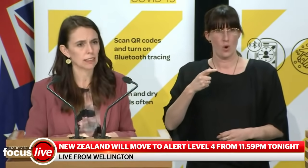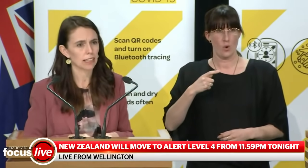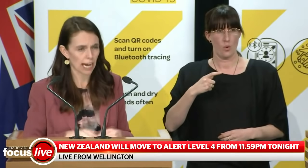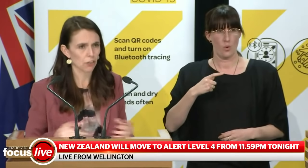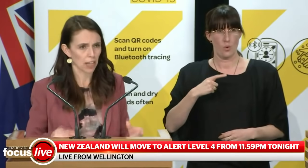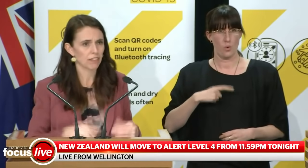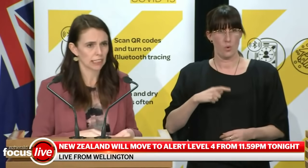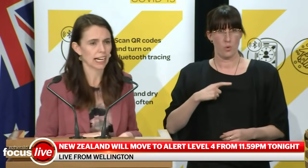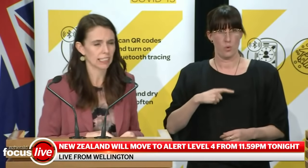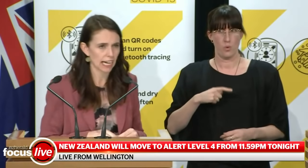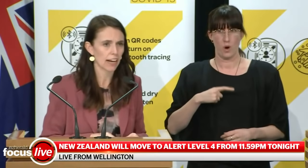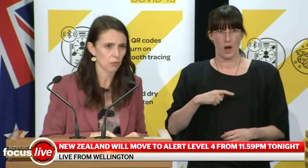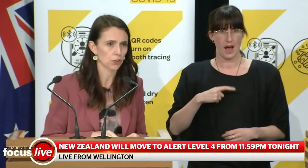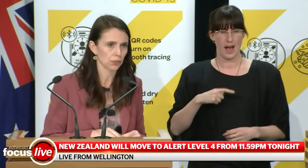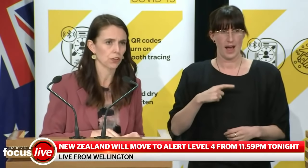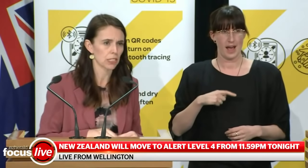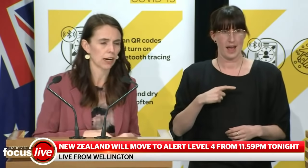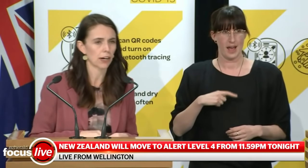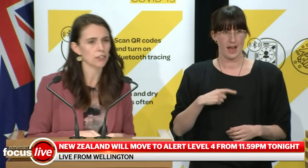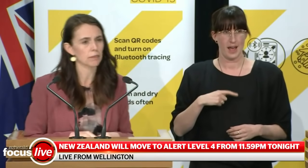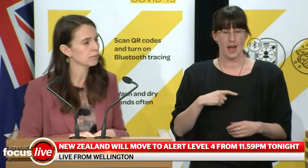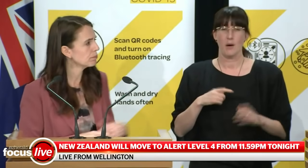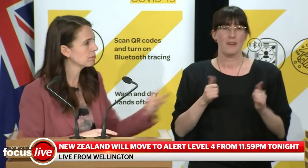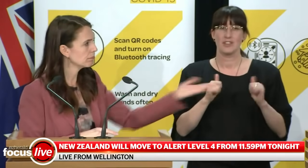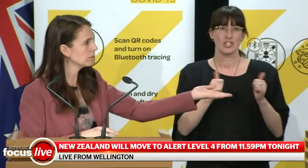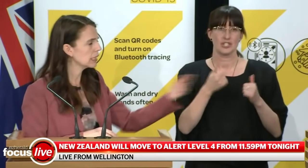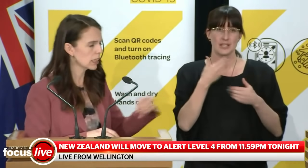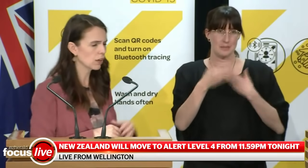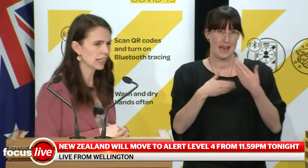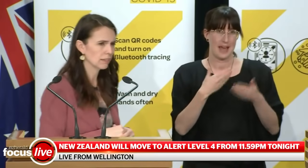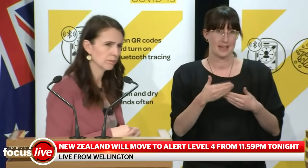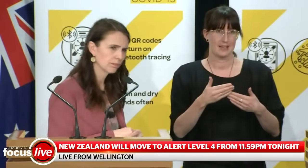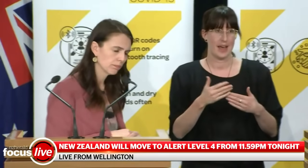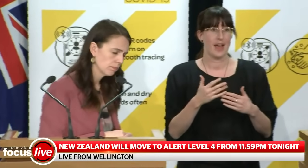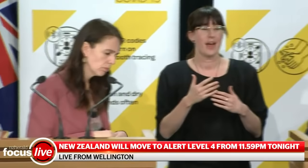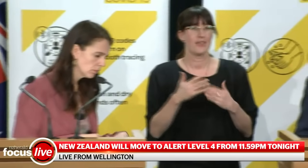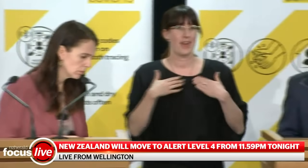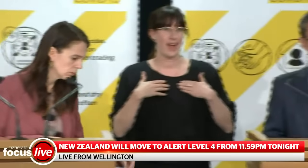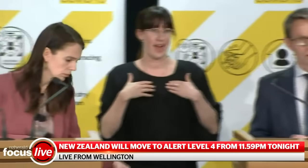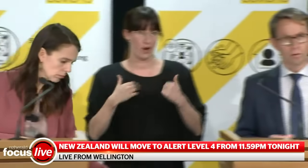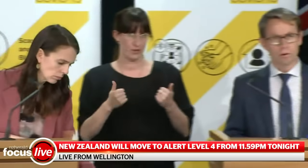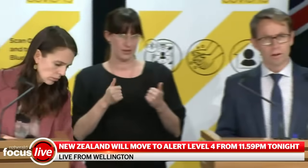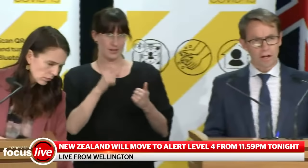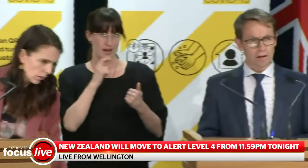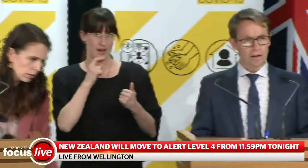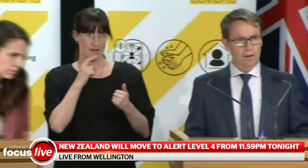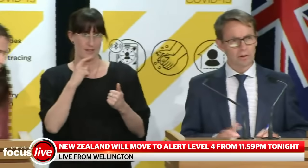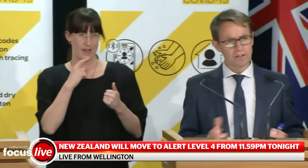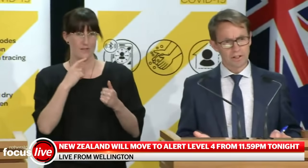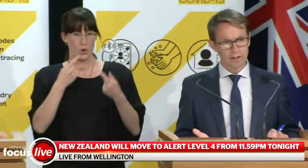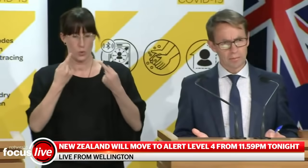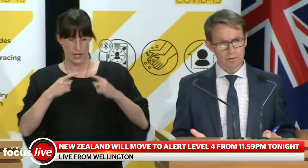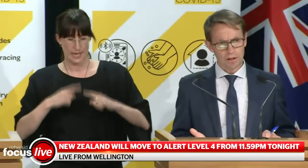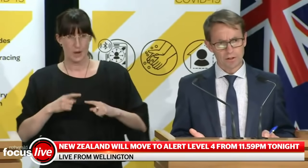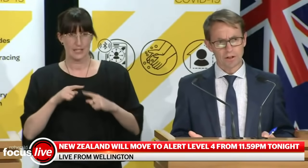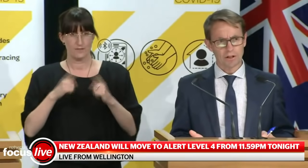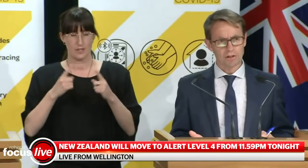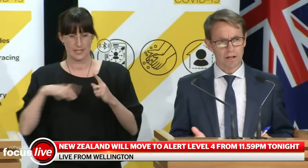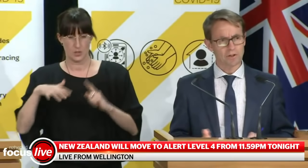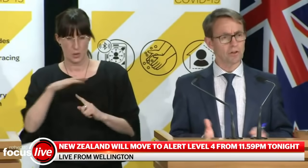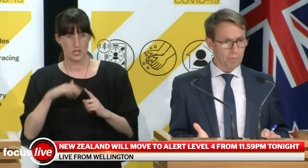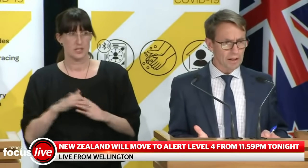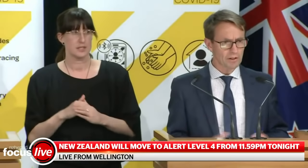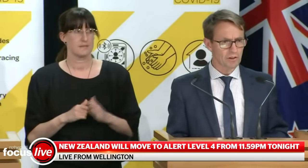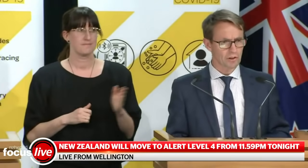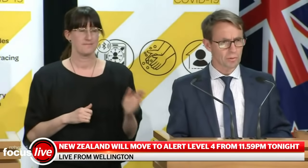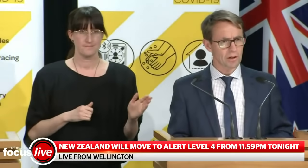said, Health have indicated they have worked through those scenarios. I could add to that. You'll also recall that an increasing number of our sites